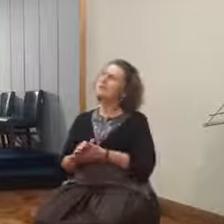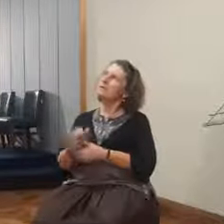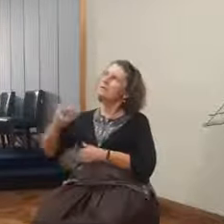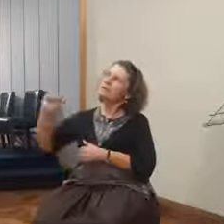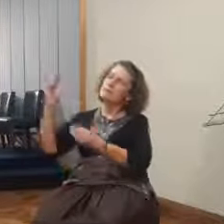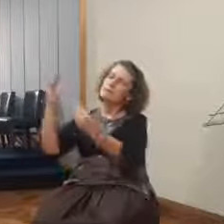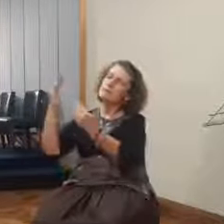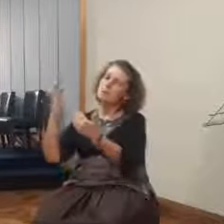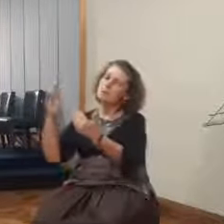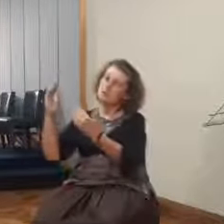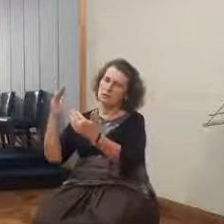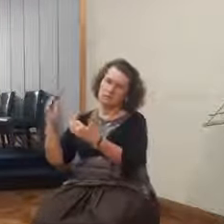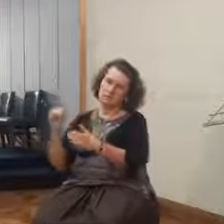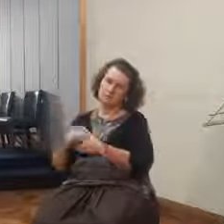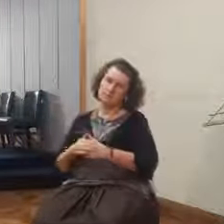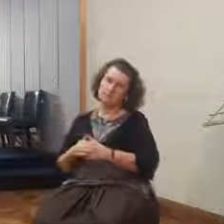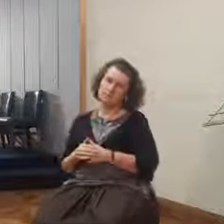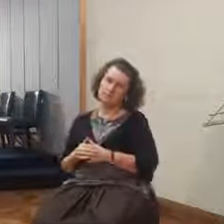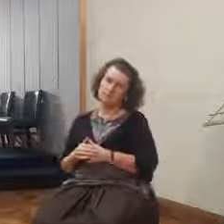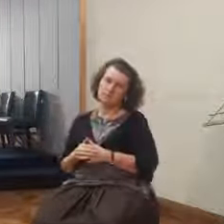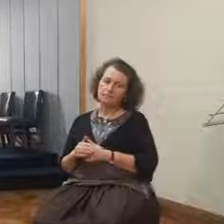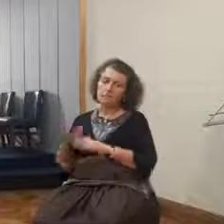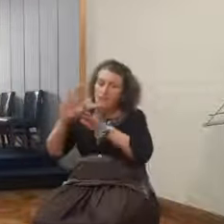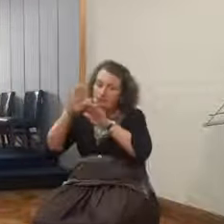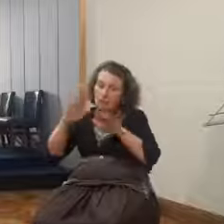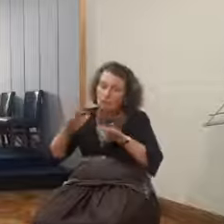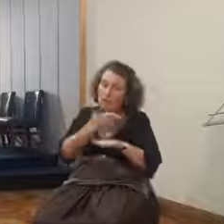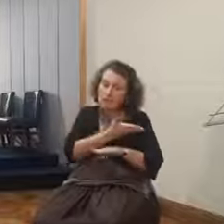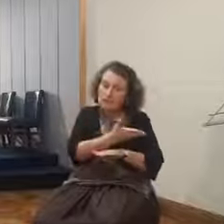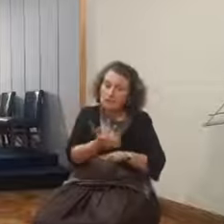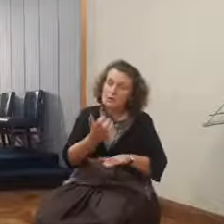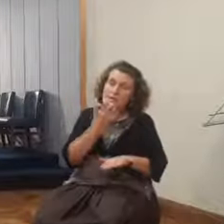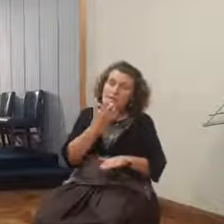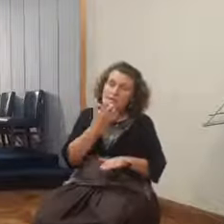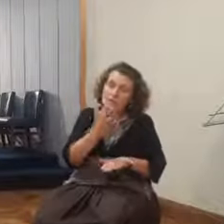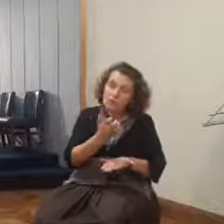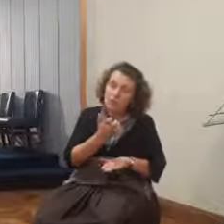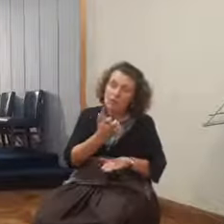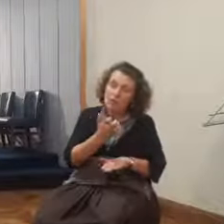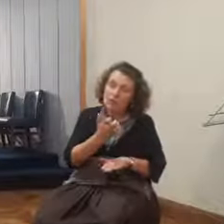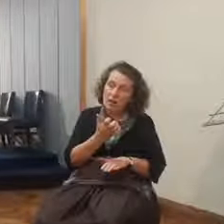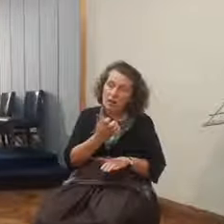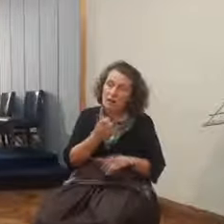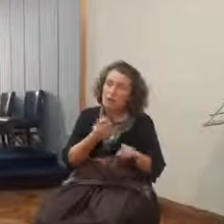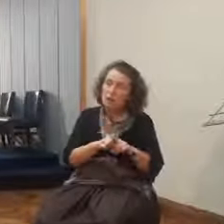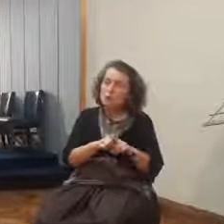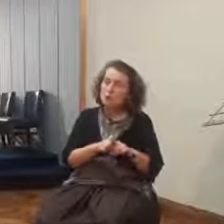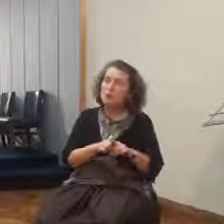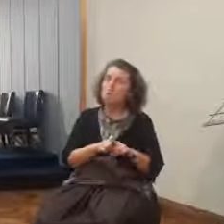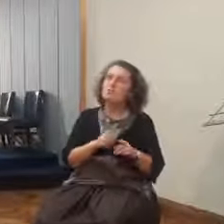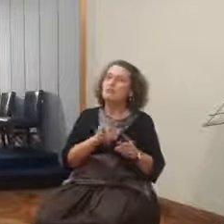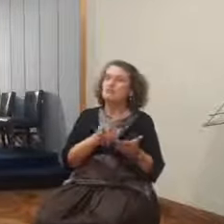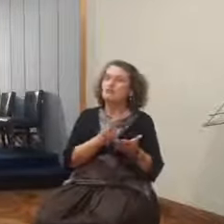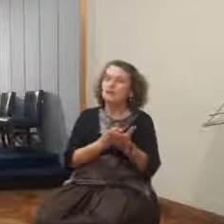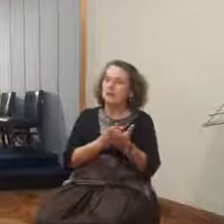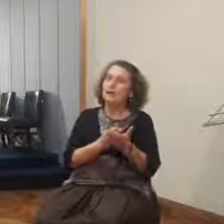to Israel with its call and its purpose, now apply to all the people of God. Verse